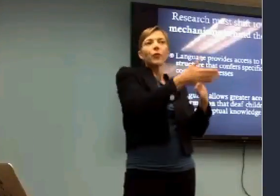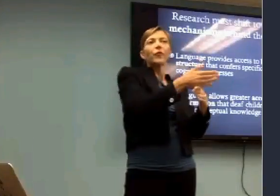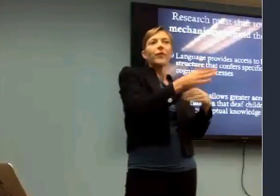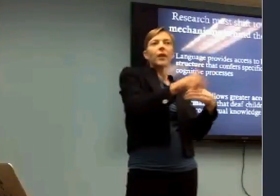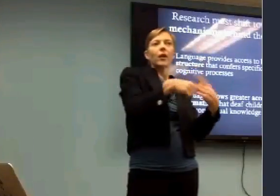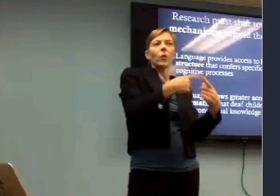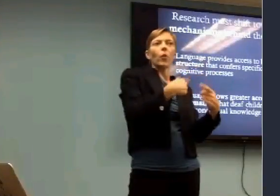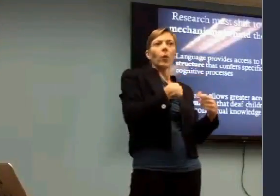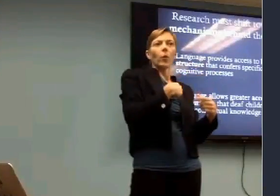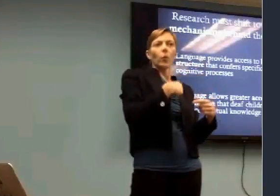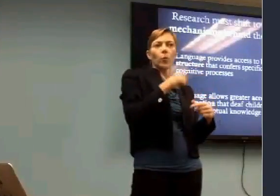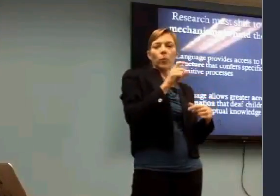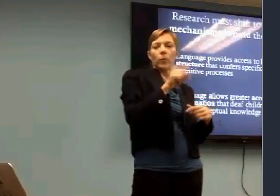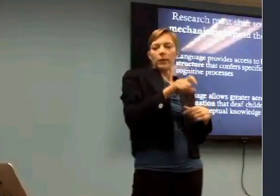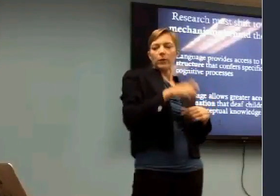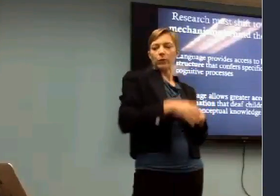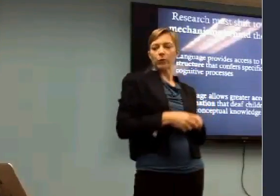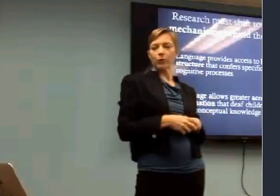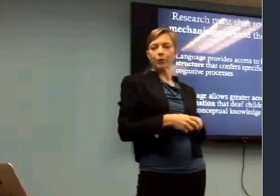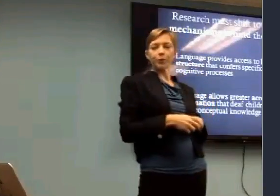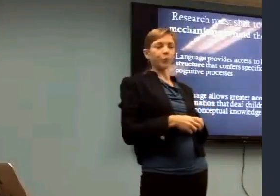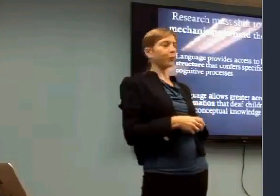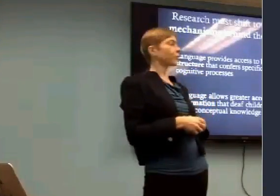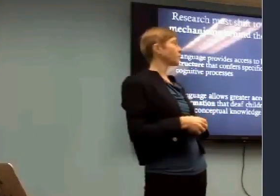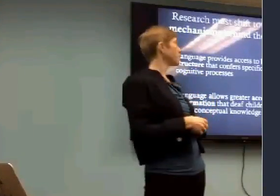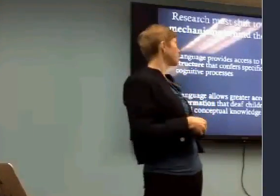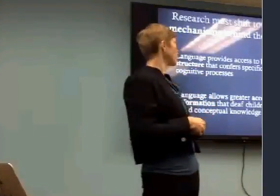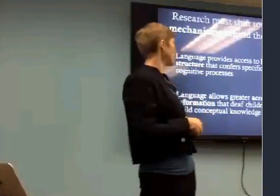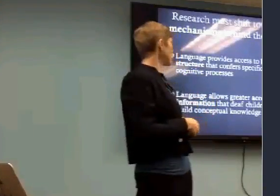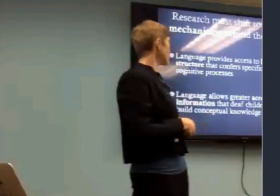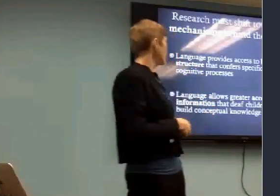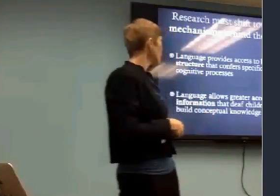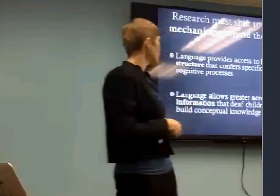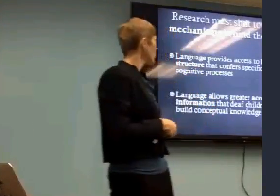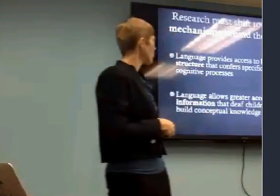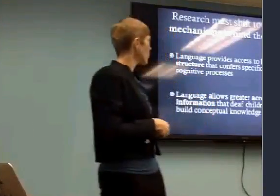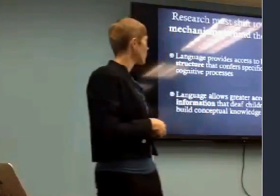these significant delays, and then we can start to plan interventions.